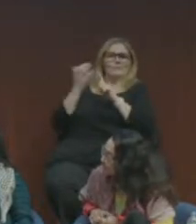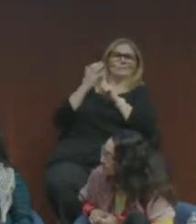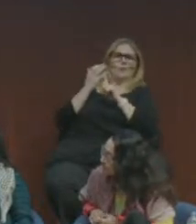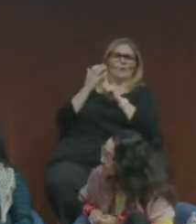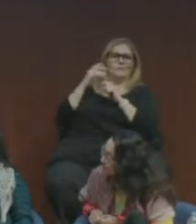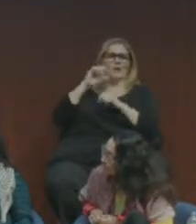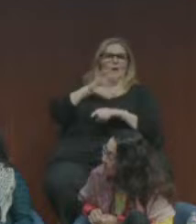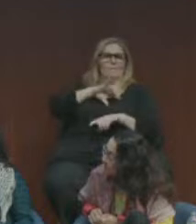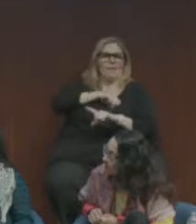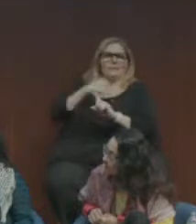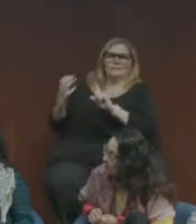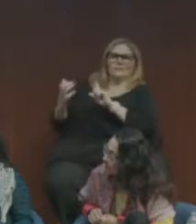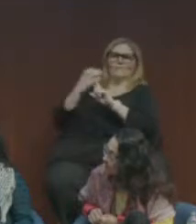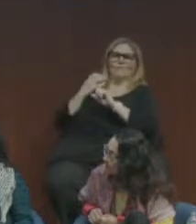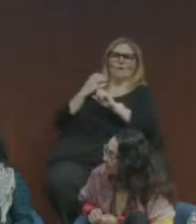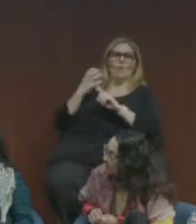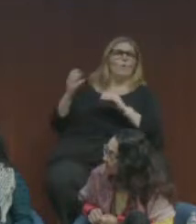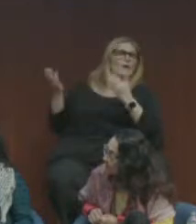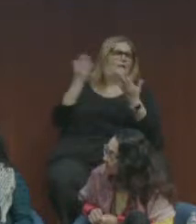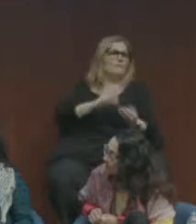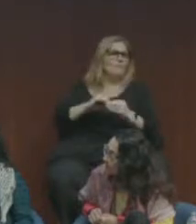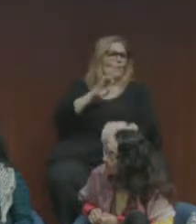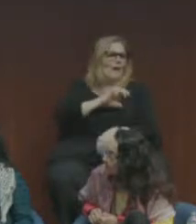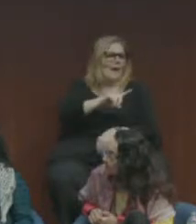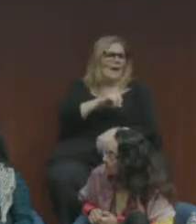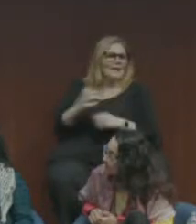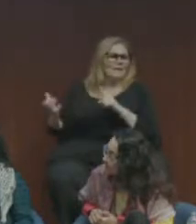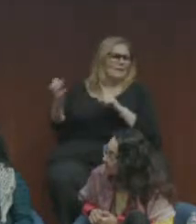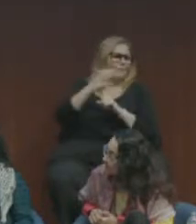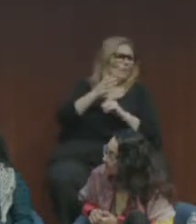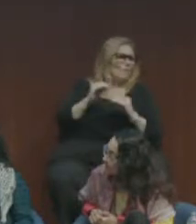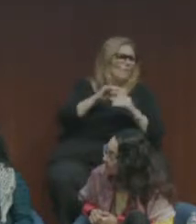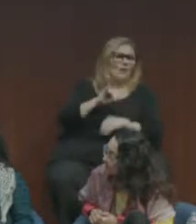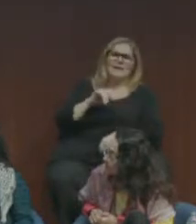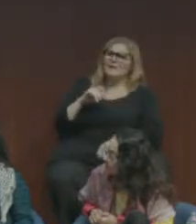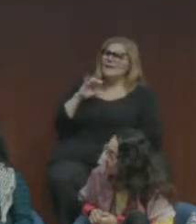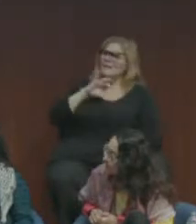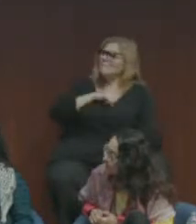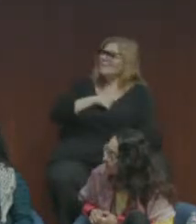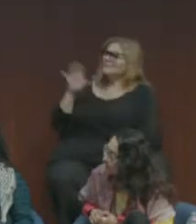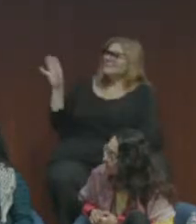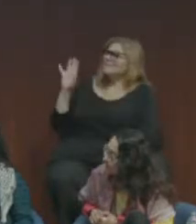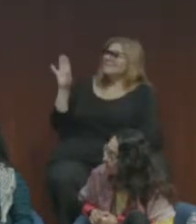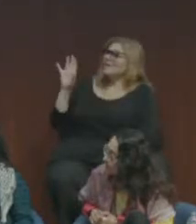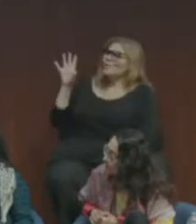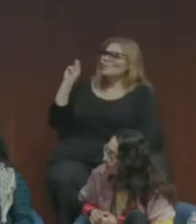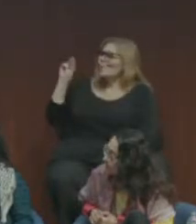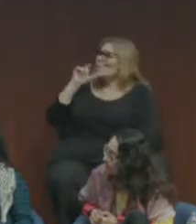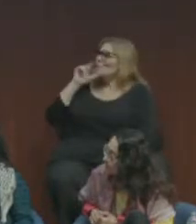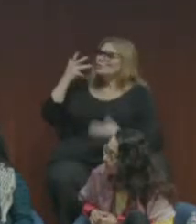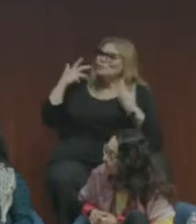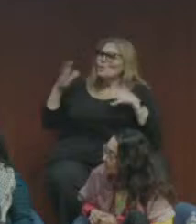the Palestinians we'll bring more aid. And the Palestinians kept going on media and saying, we don't want aid, we need a